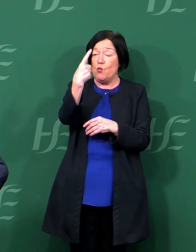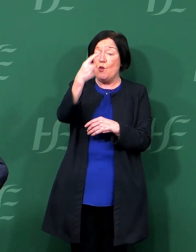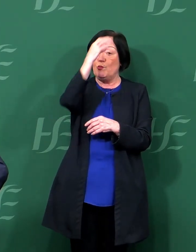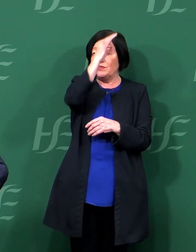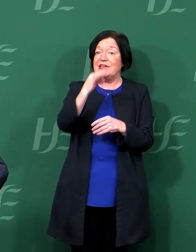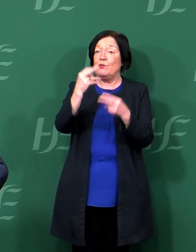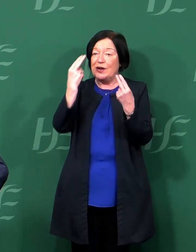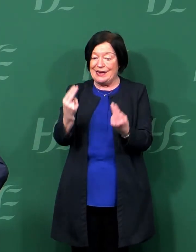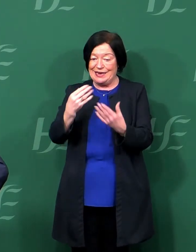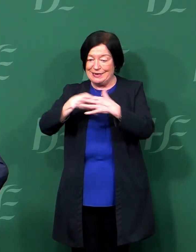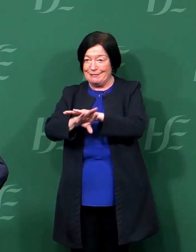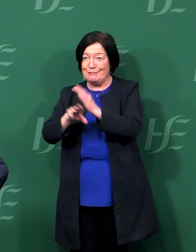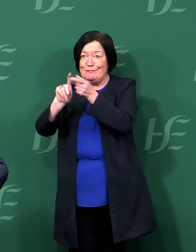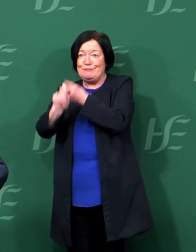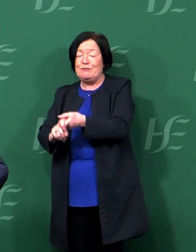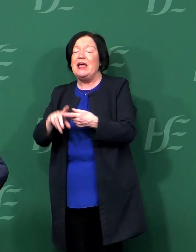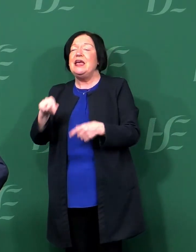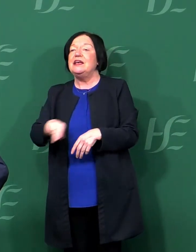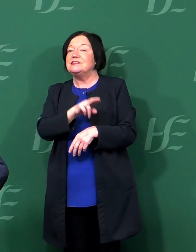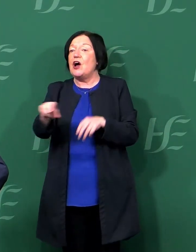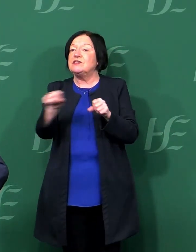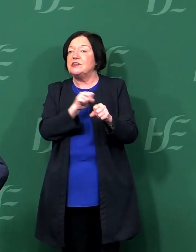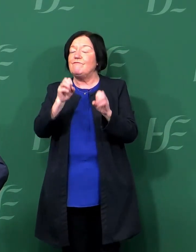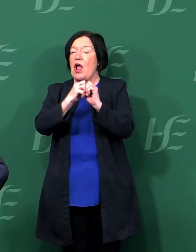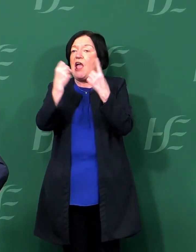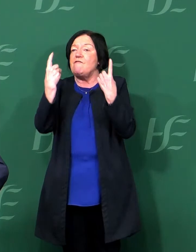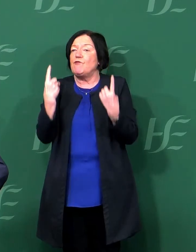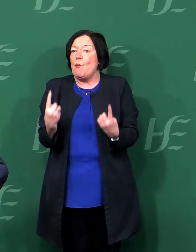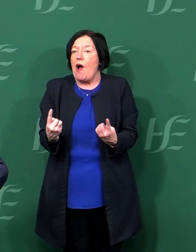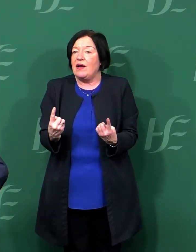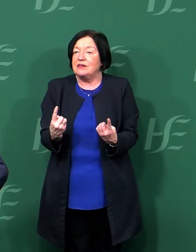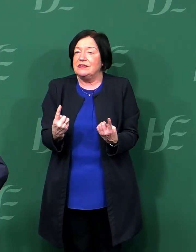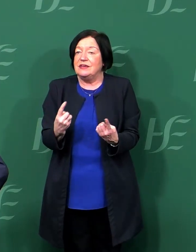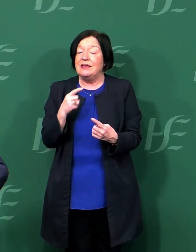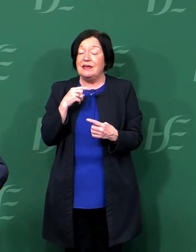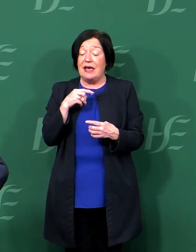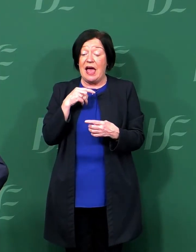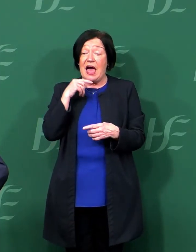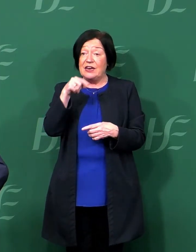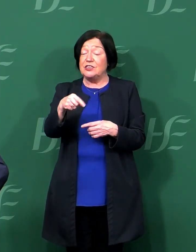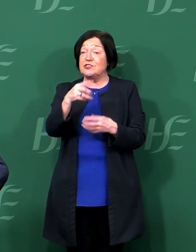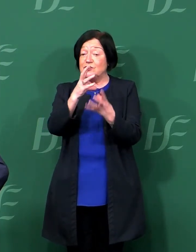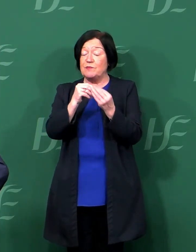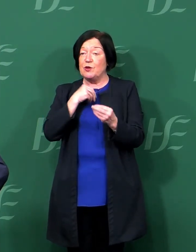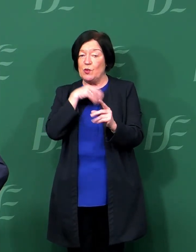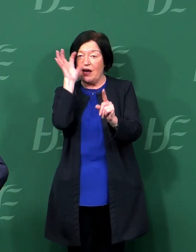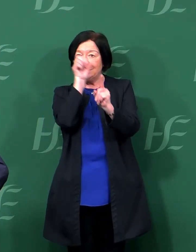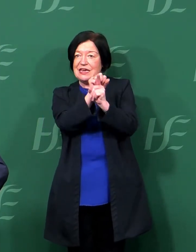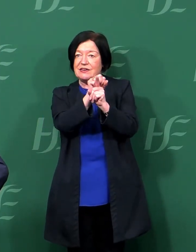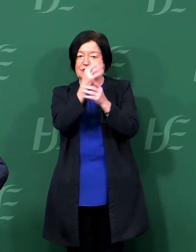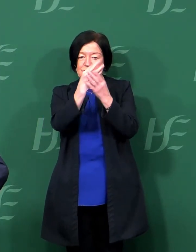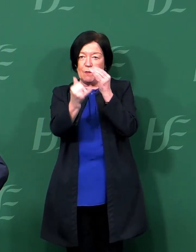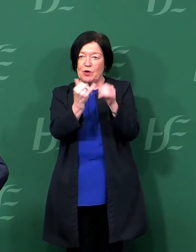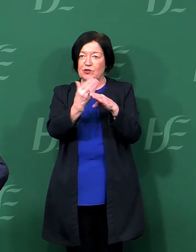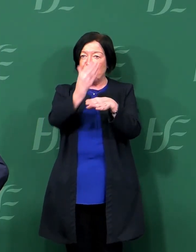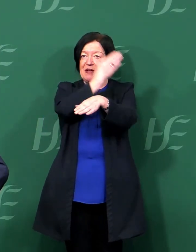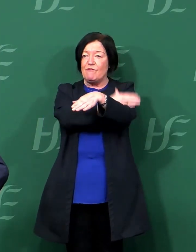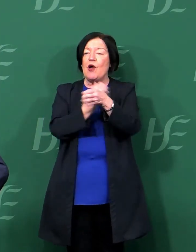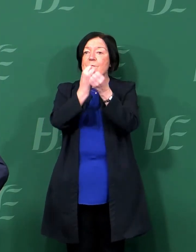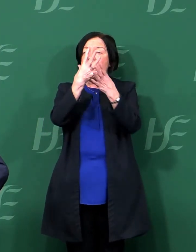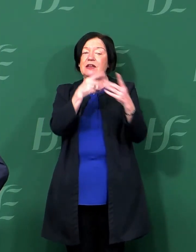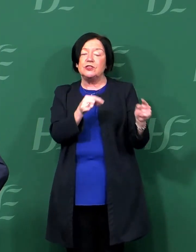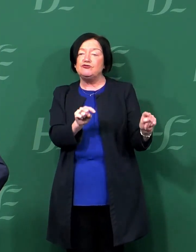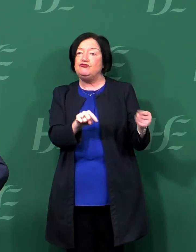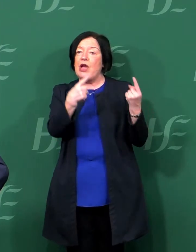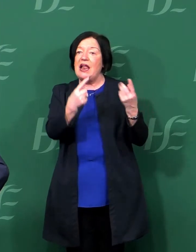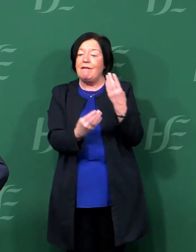1% will need admission. So it's not a service for everybody. And the reality is, and something that we identified a number of years ago, is that many of the